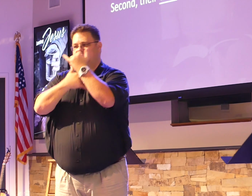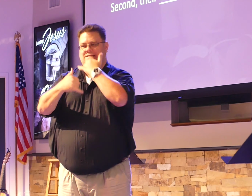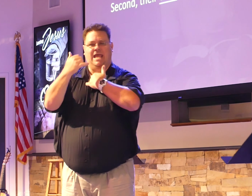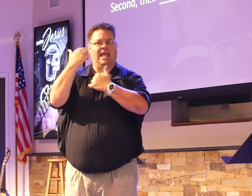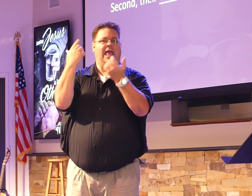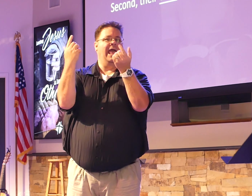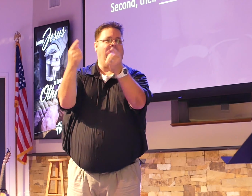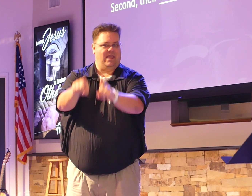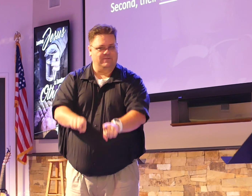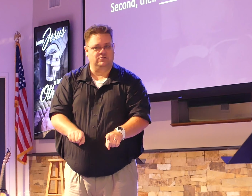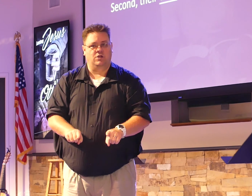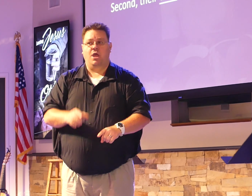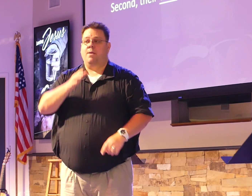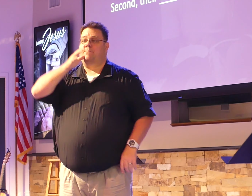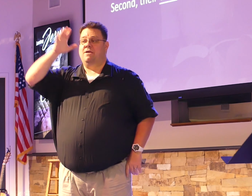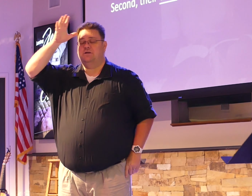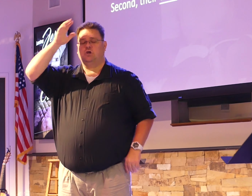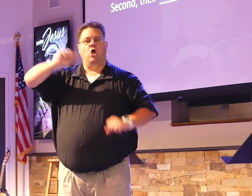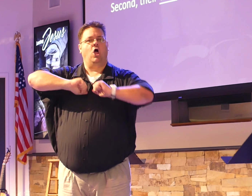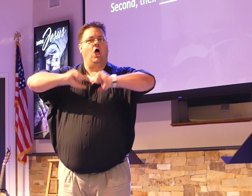Parents, all parents make mistakes.